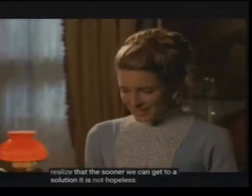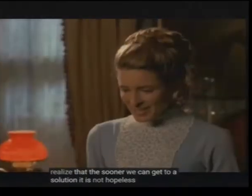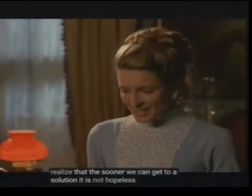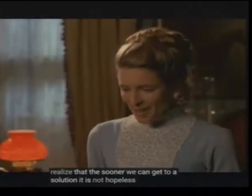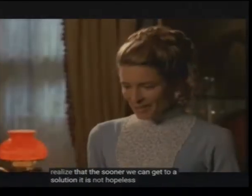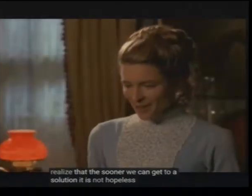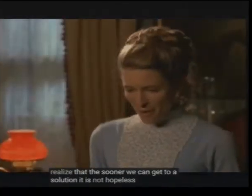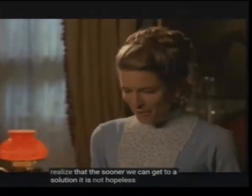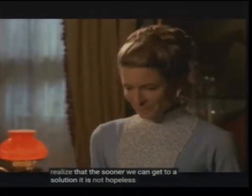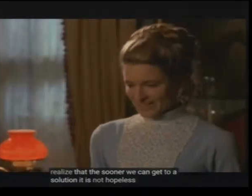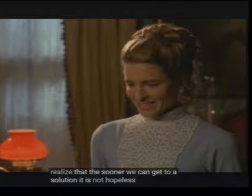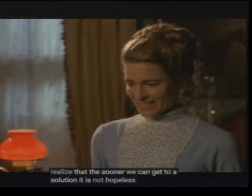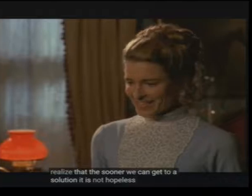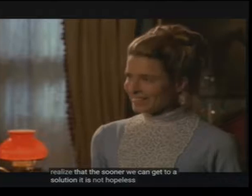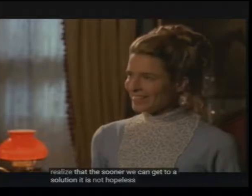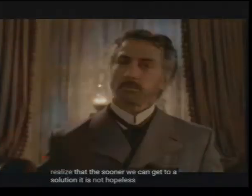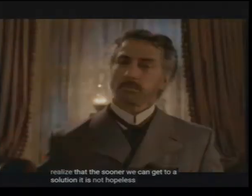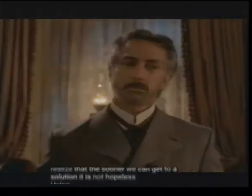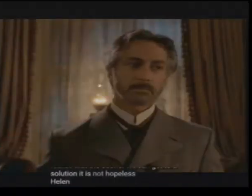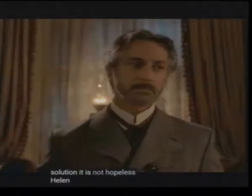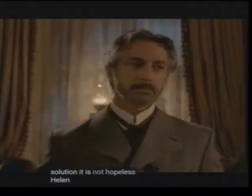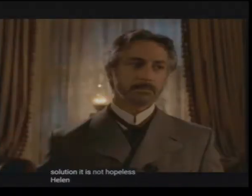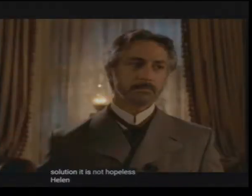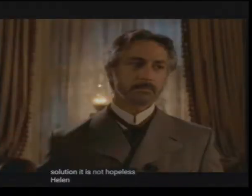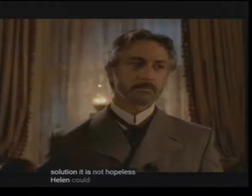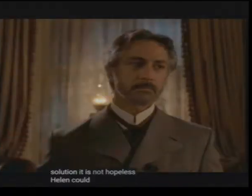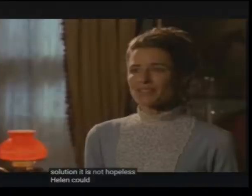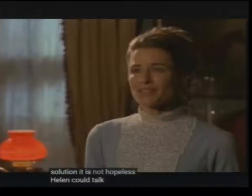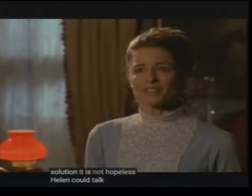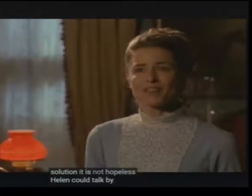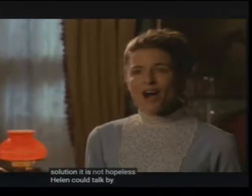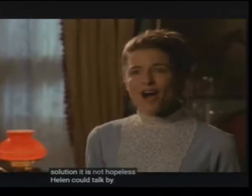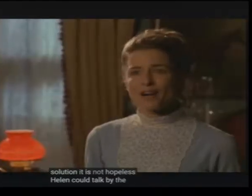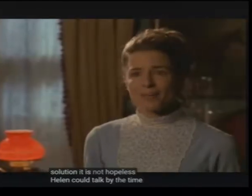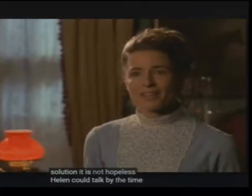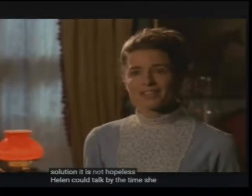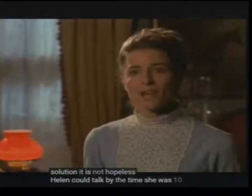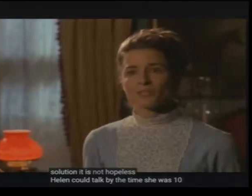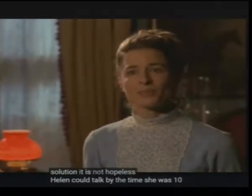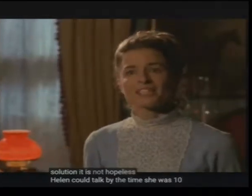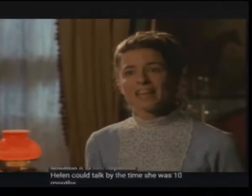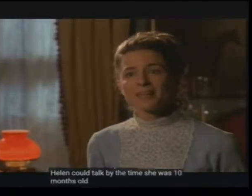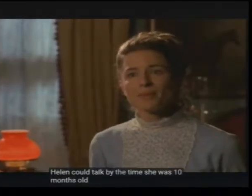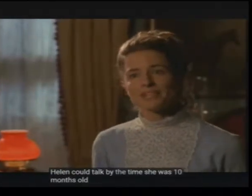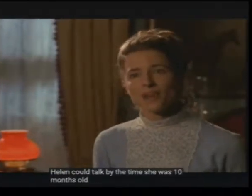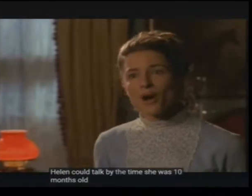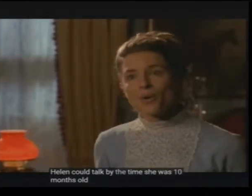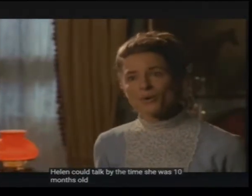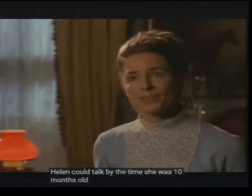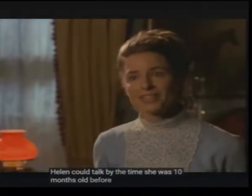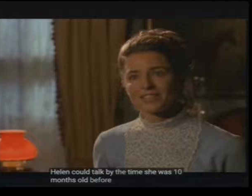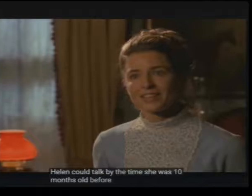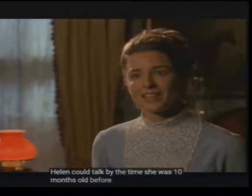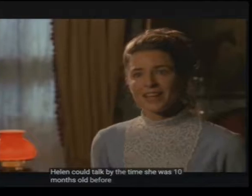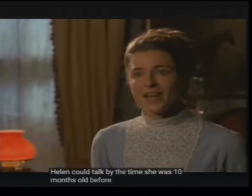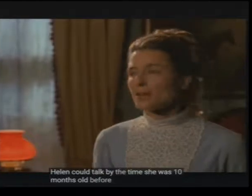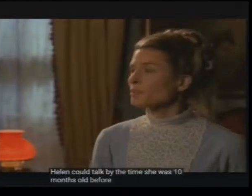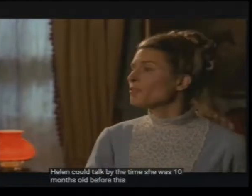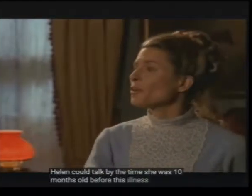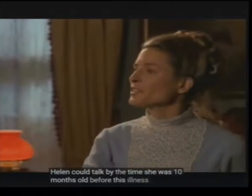not hopeless. Helen could talk by the time she was 10 months old. Before this illness, she